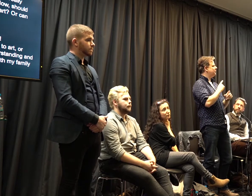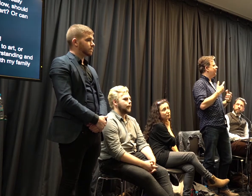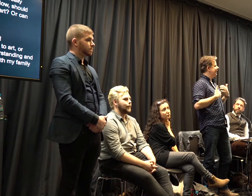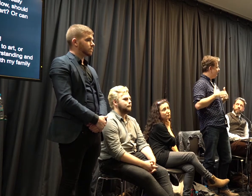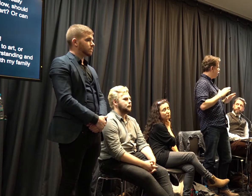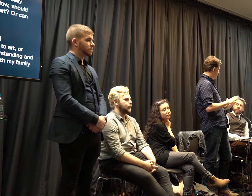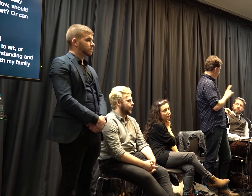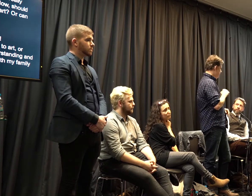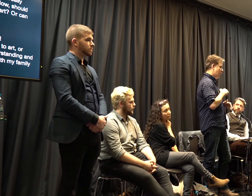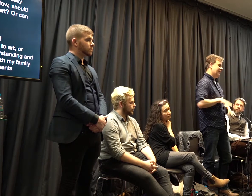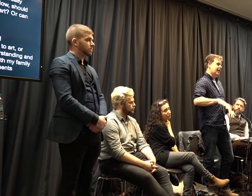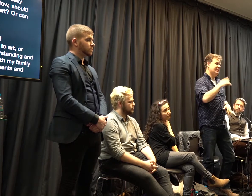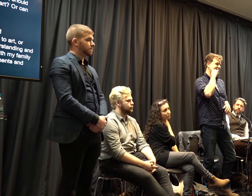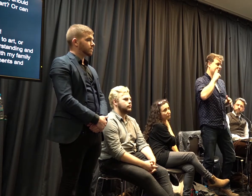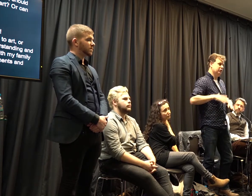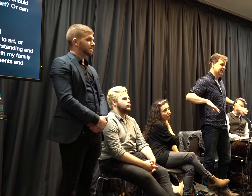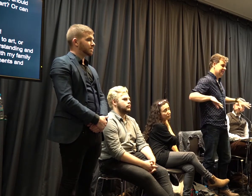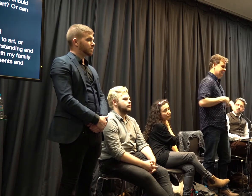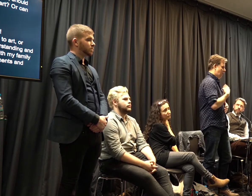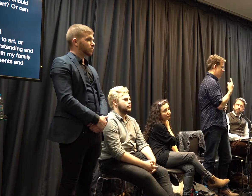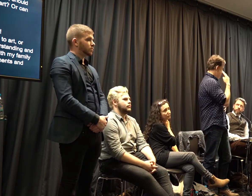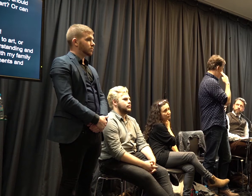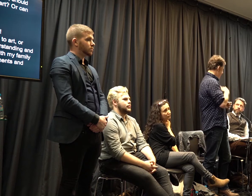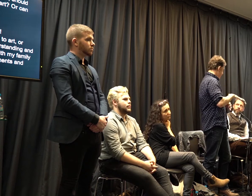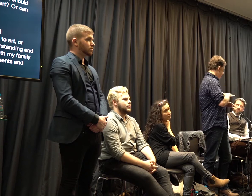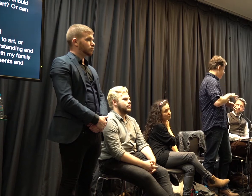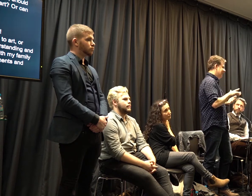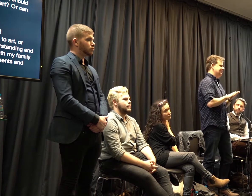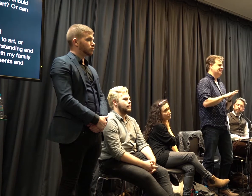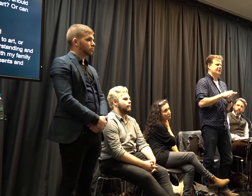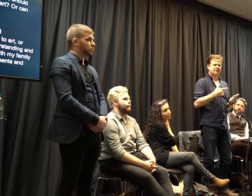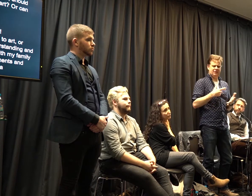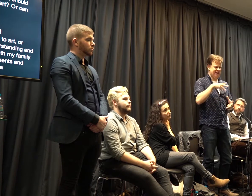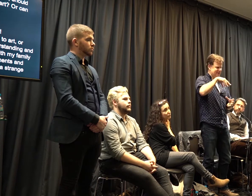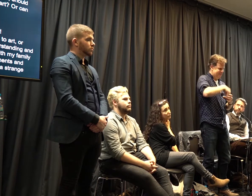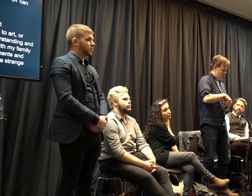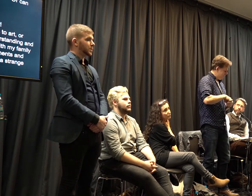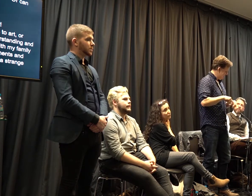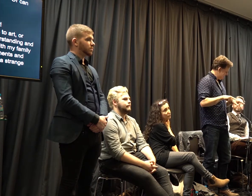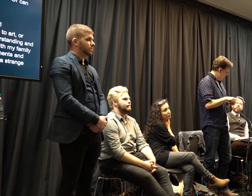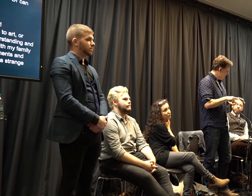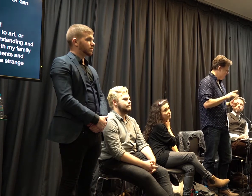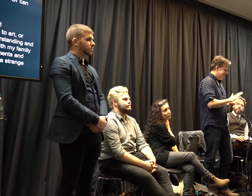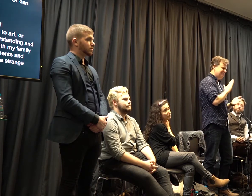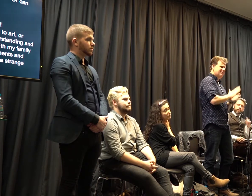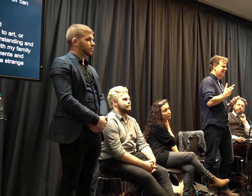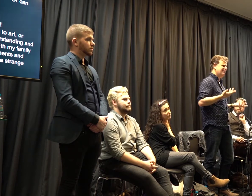not, it's quite a strange experience. I'm the only deaf member of my